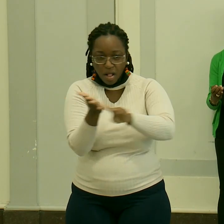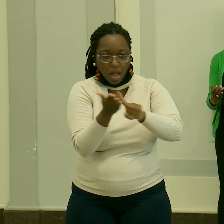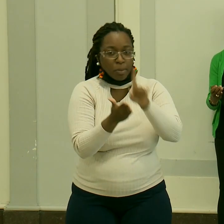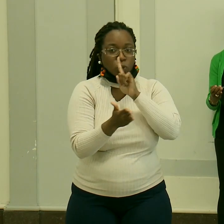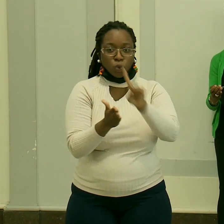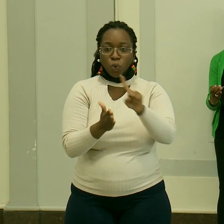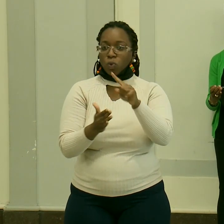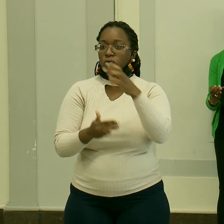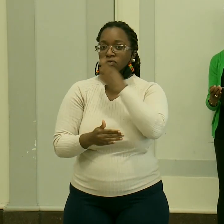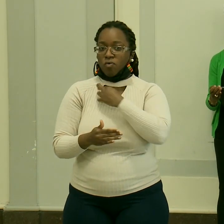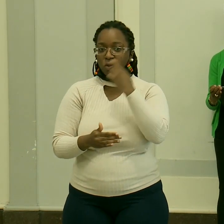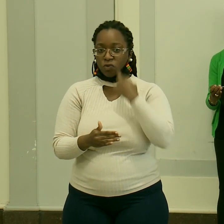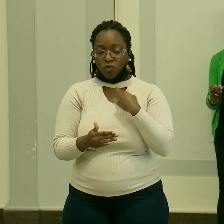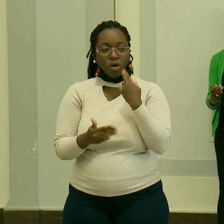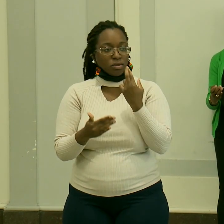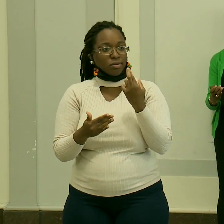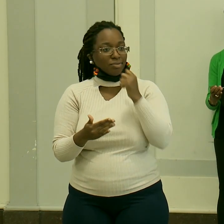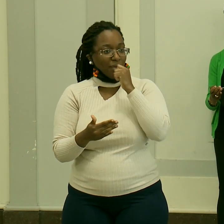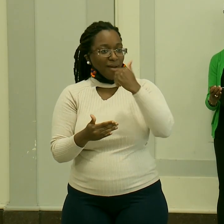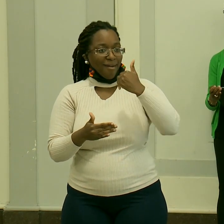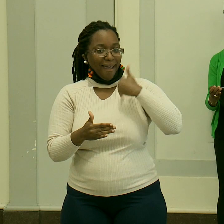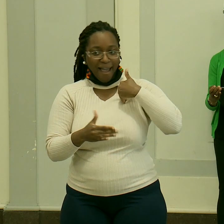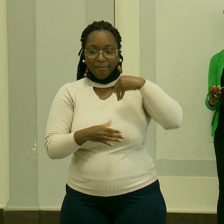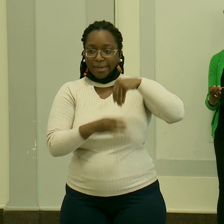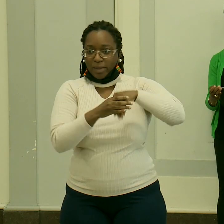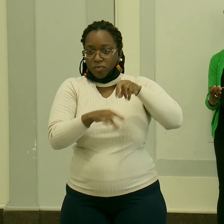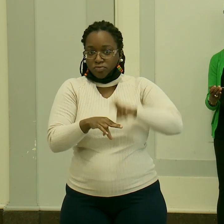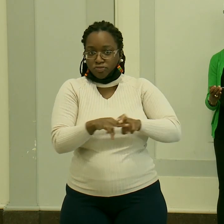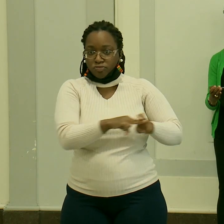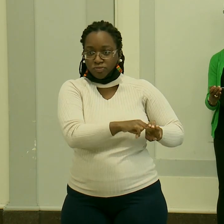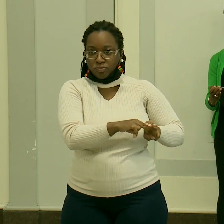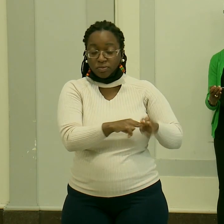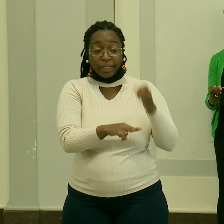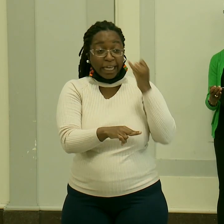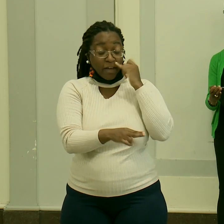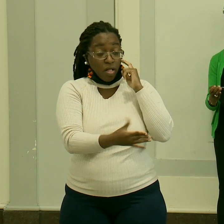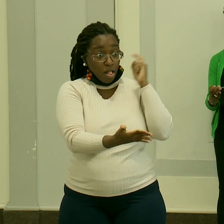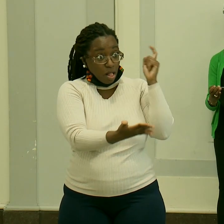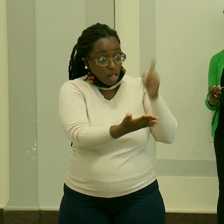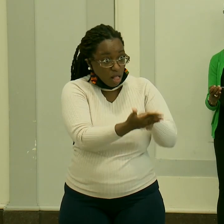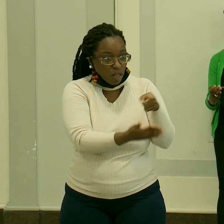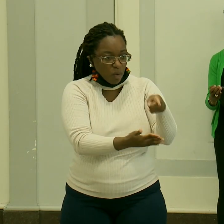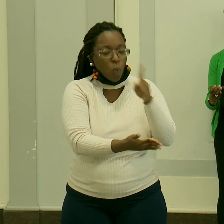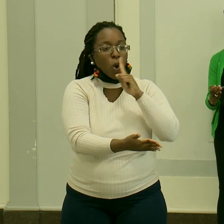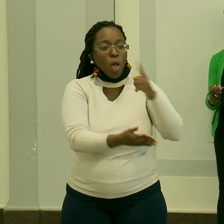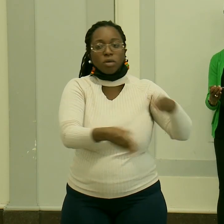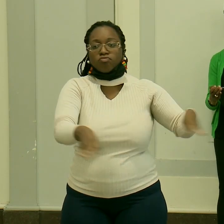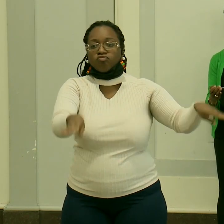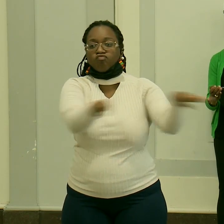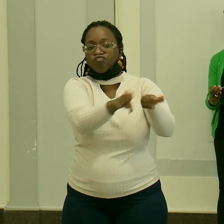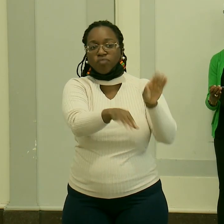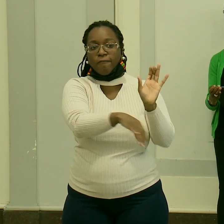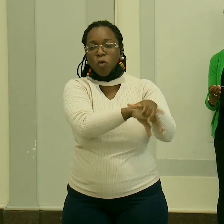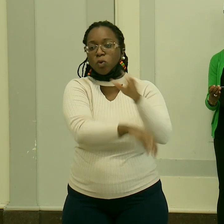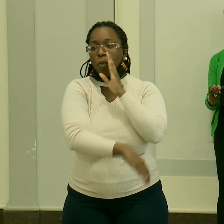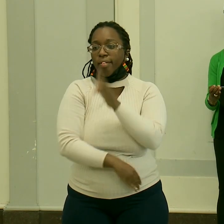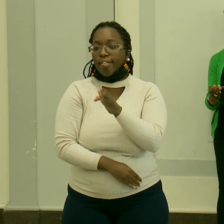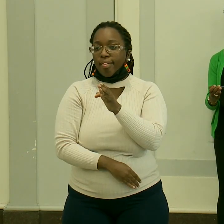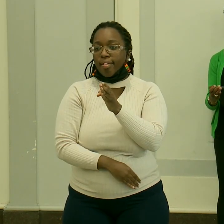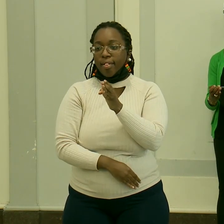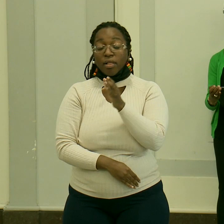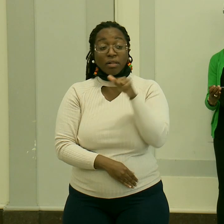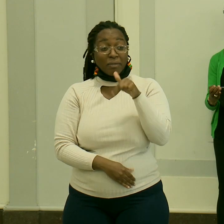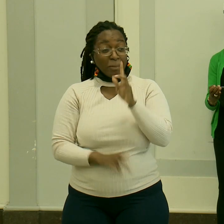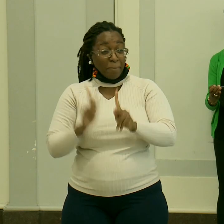restaurants and businesses. And if we find that you have opened for indoor dining, you will be shut down. I will not put the residents of this city